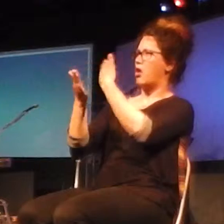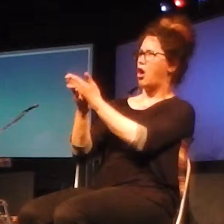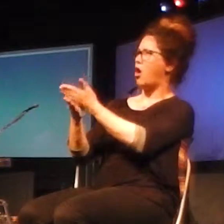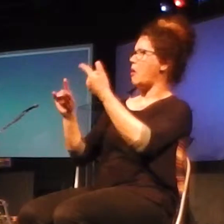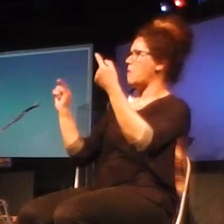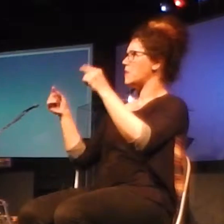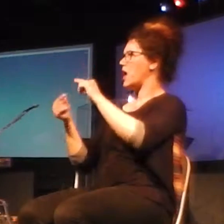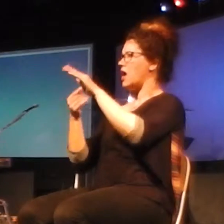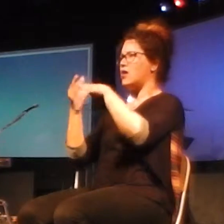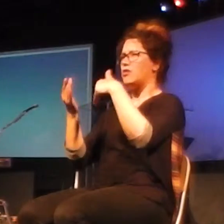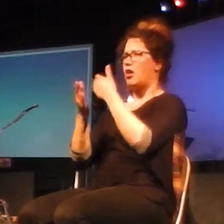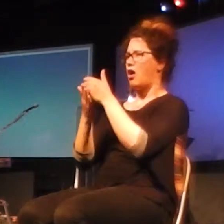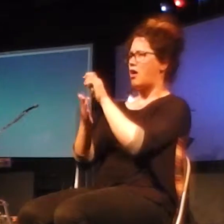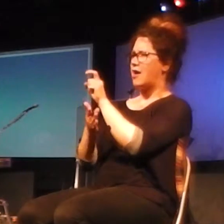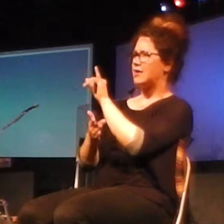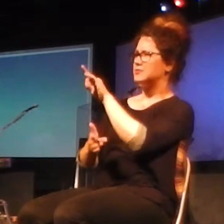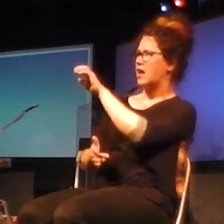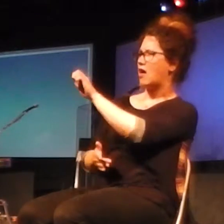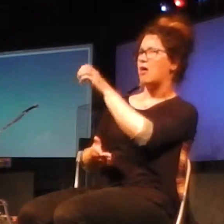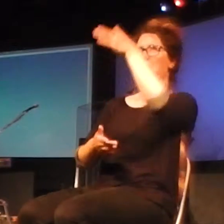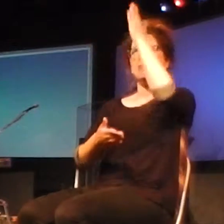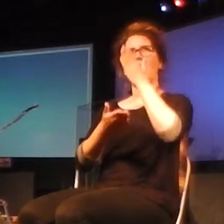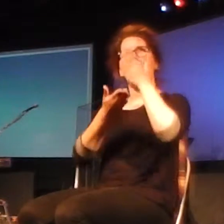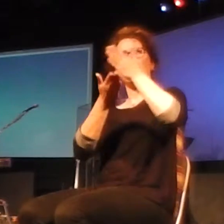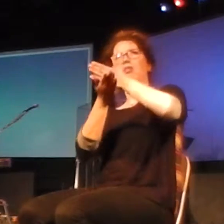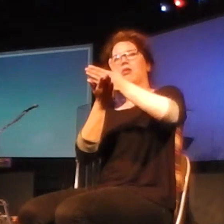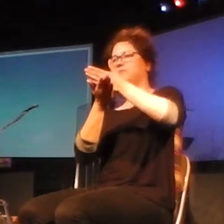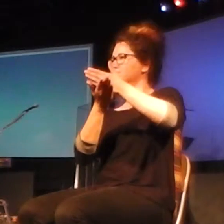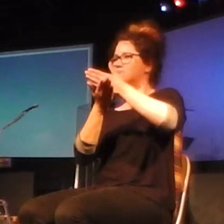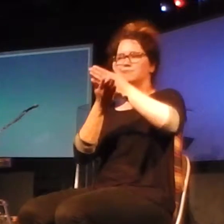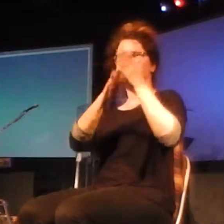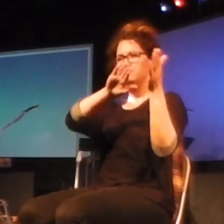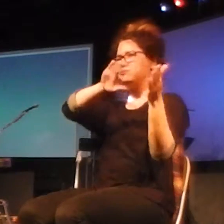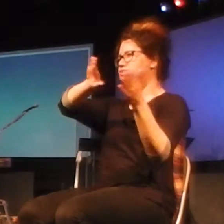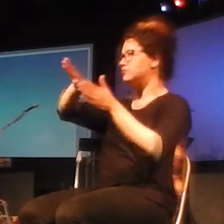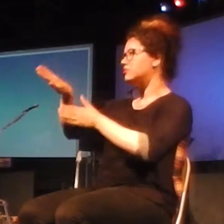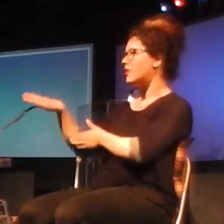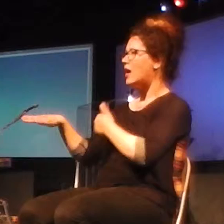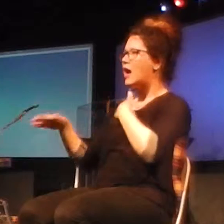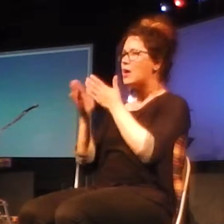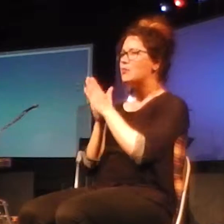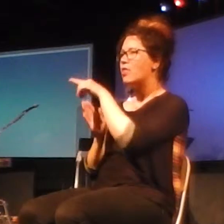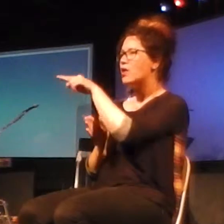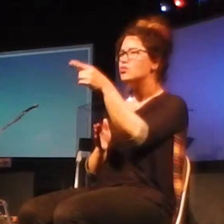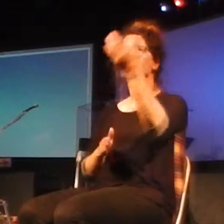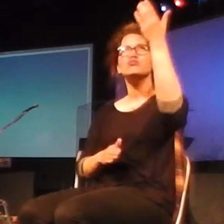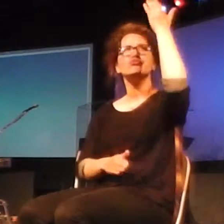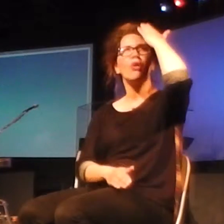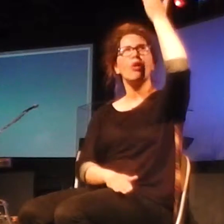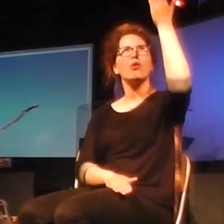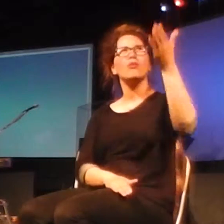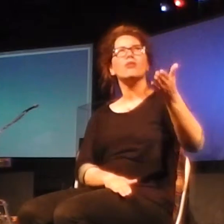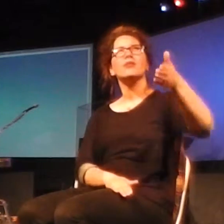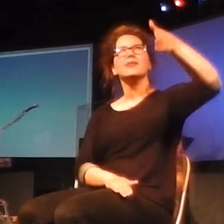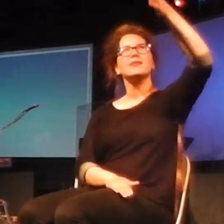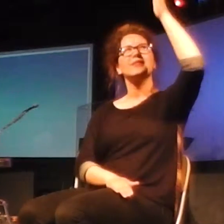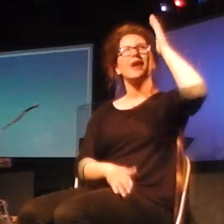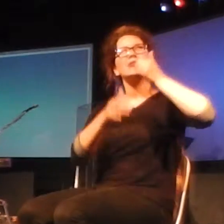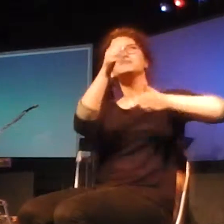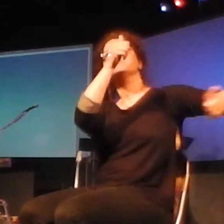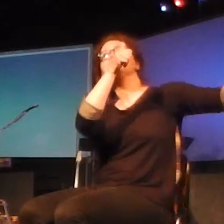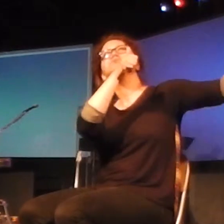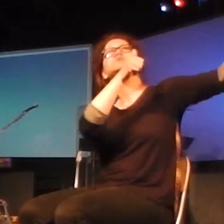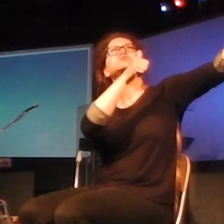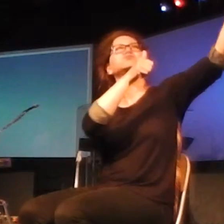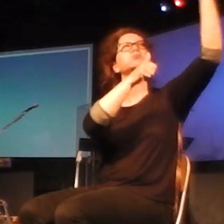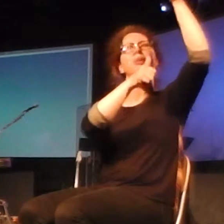And may you come to know the God who is bigger than any suffering or pain